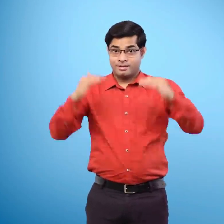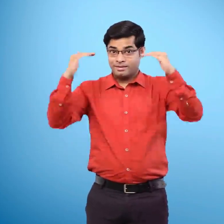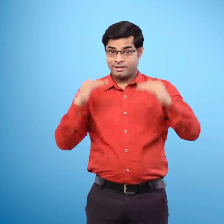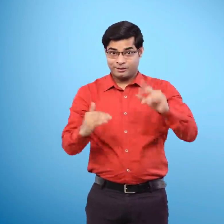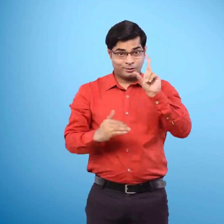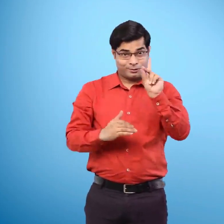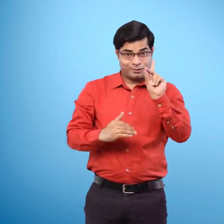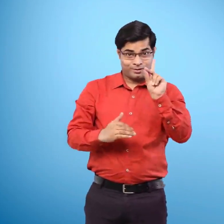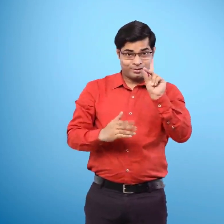Pattern 2.